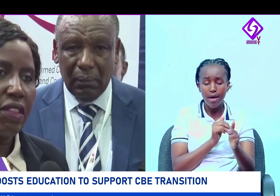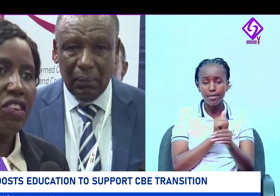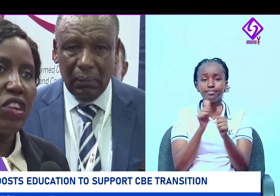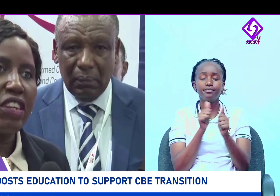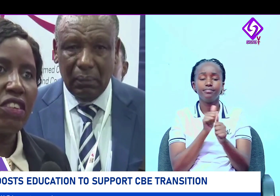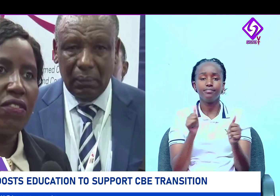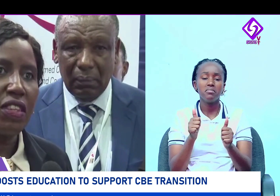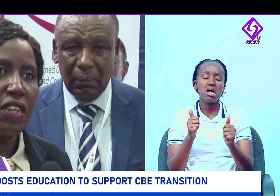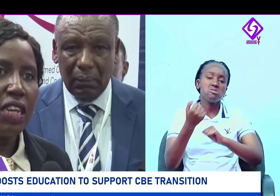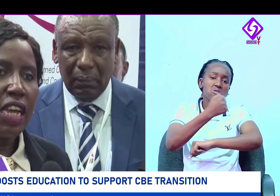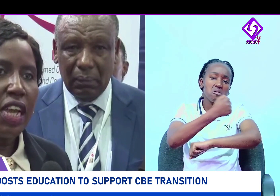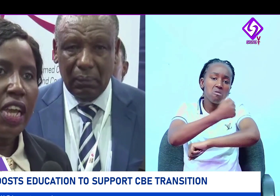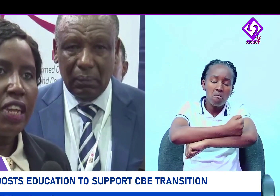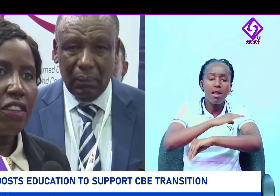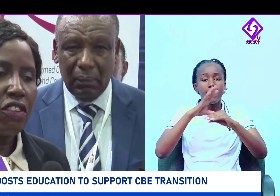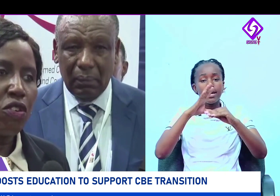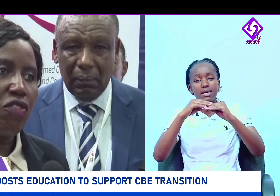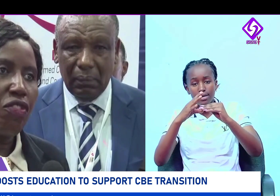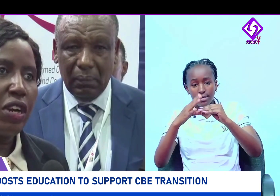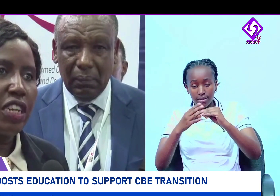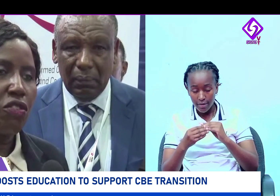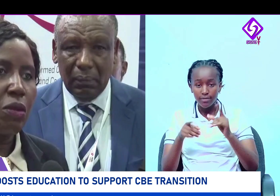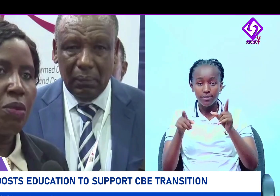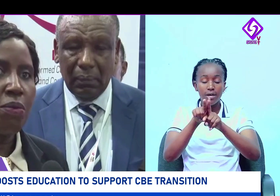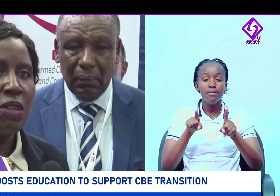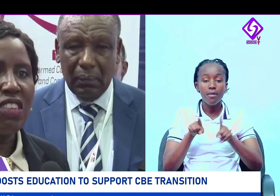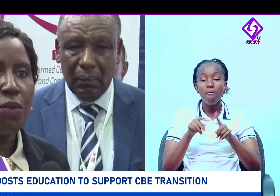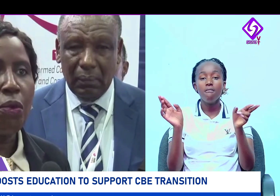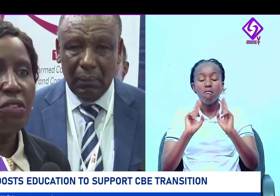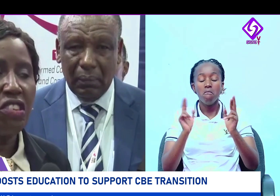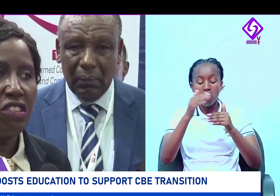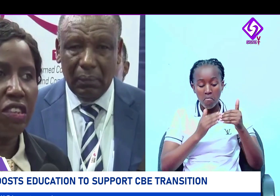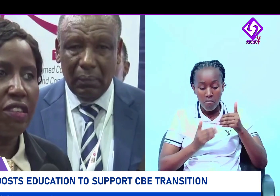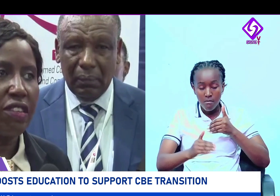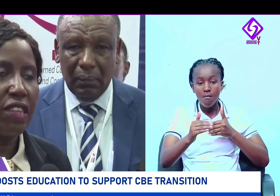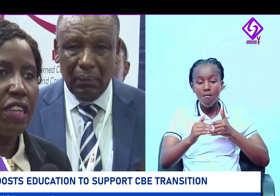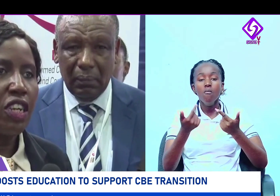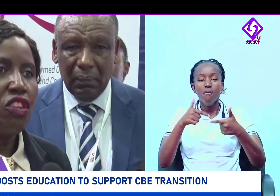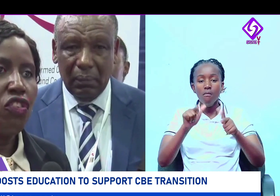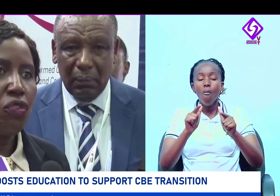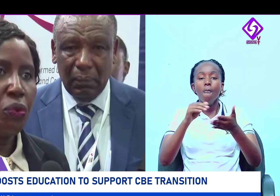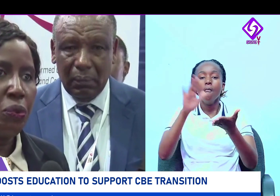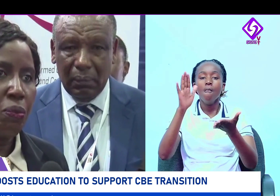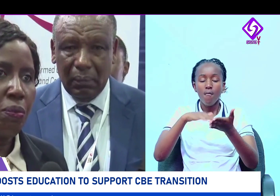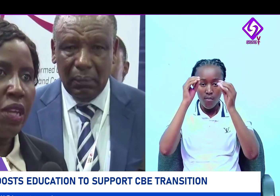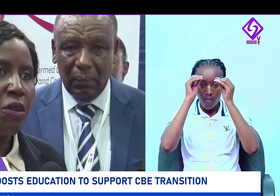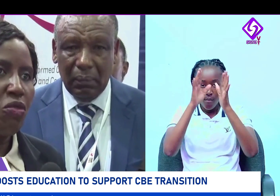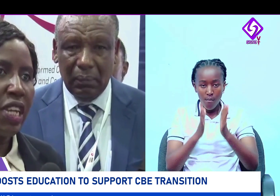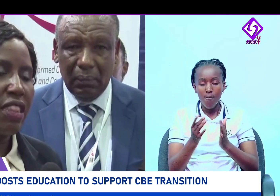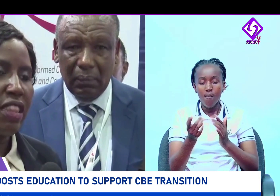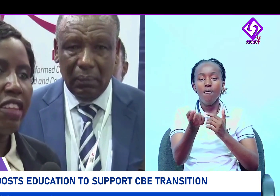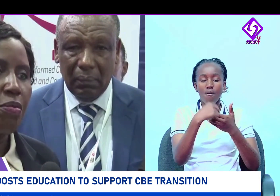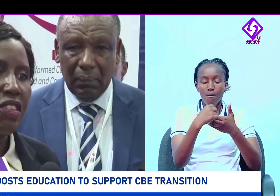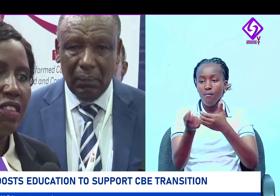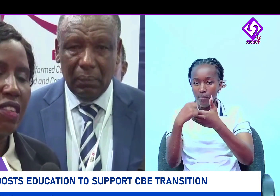the creatives, and going forward we'll be admitting more teachers to be able to get the expertise that